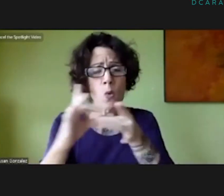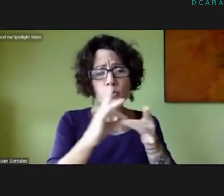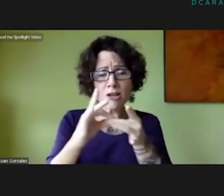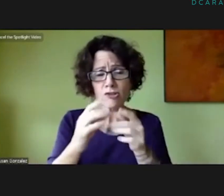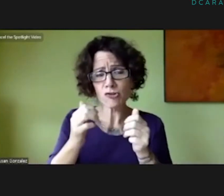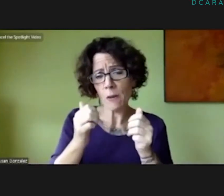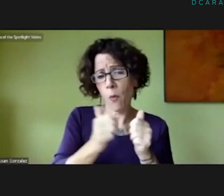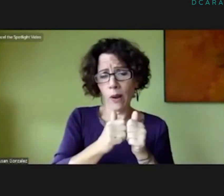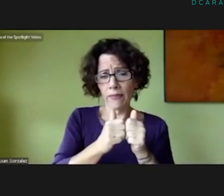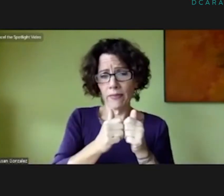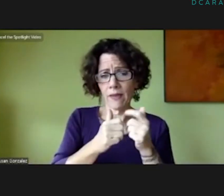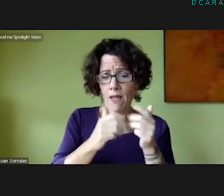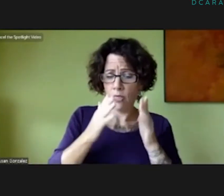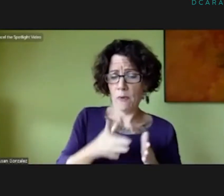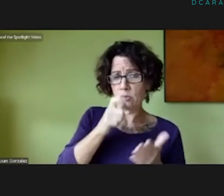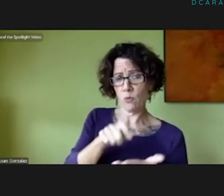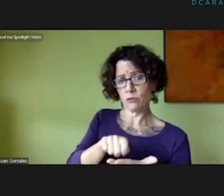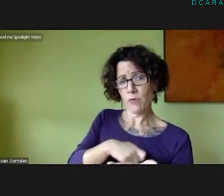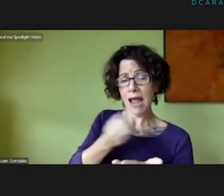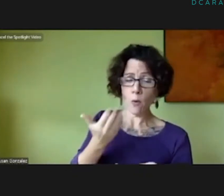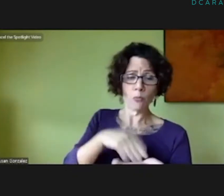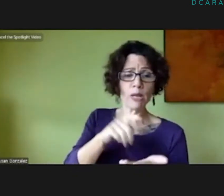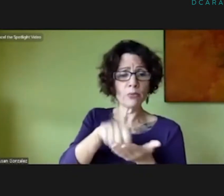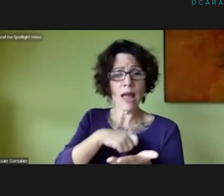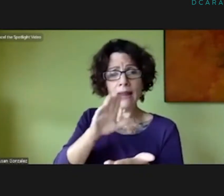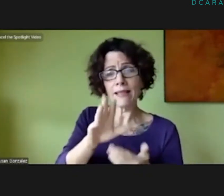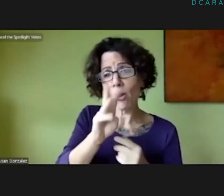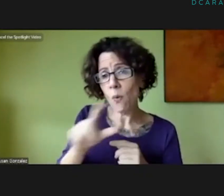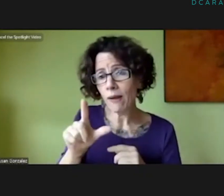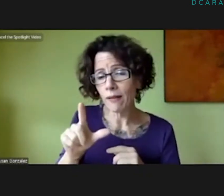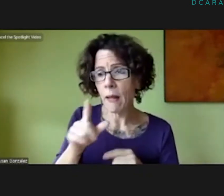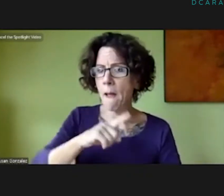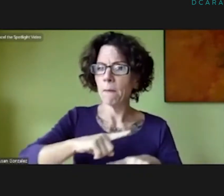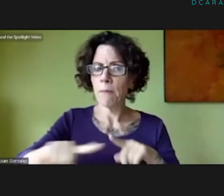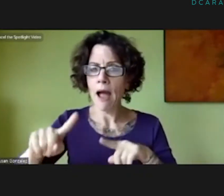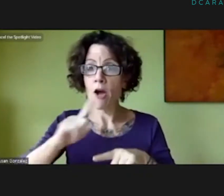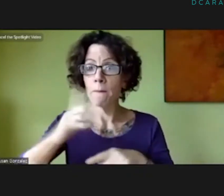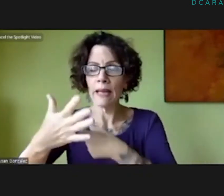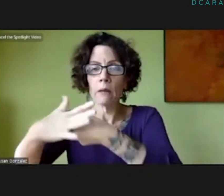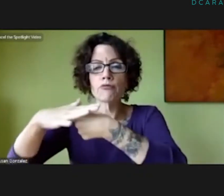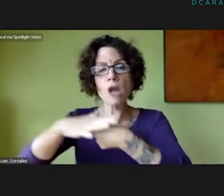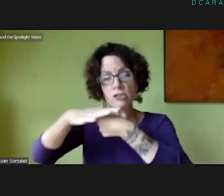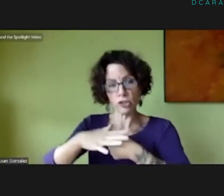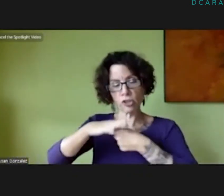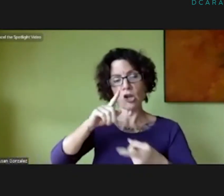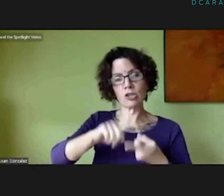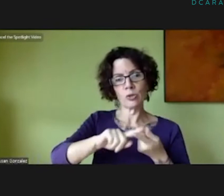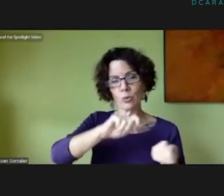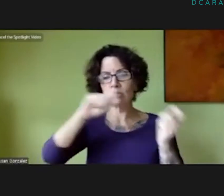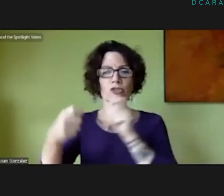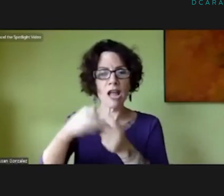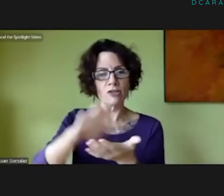Maybe the specific individual has no relation with the person writing the will, but they're